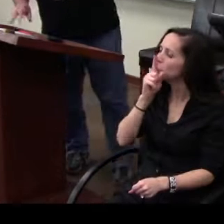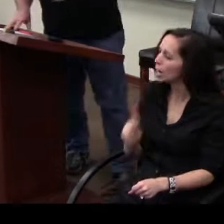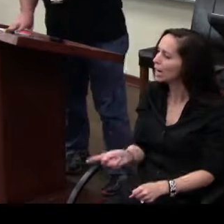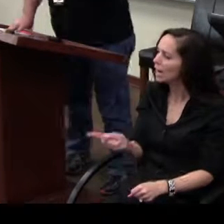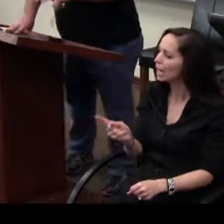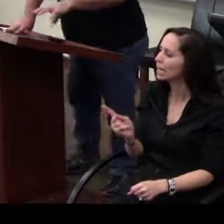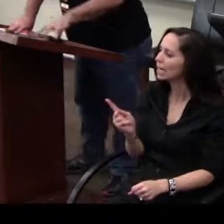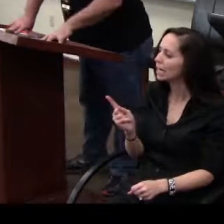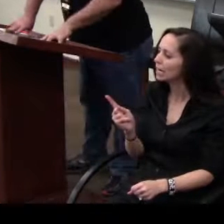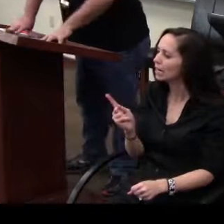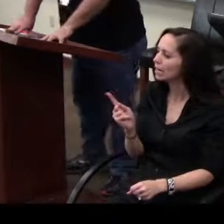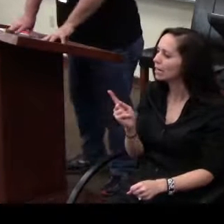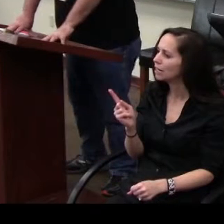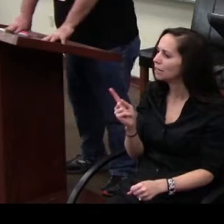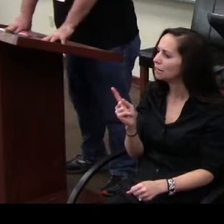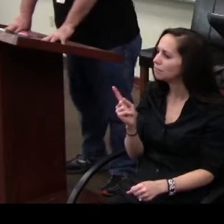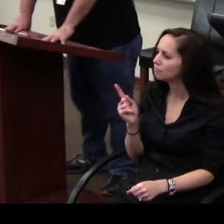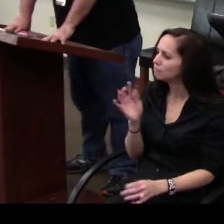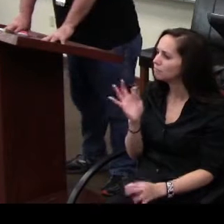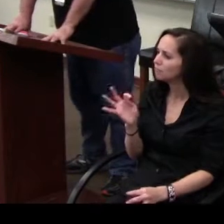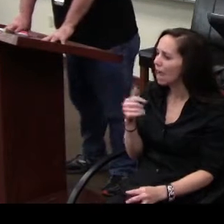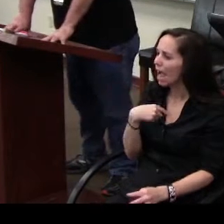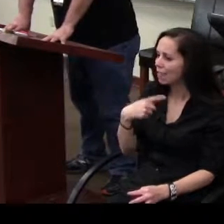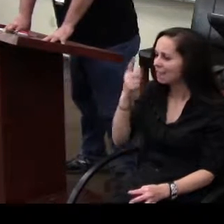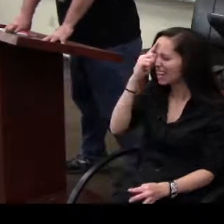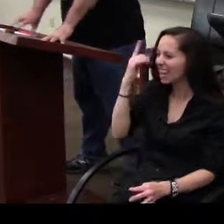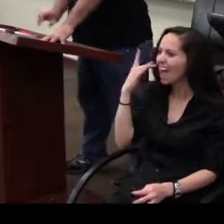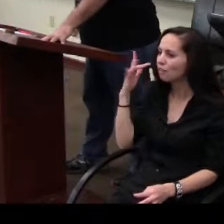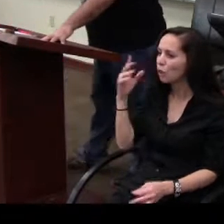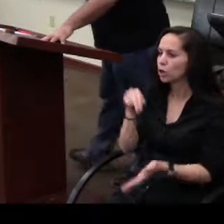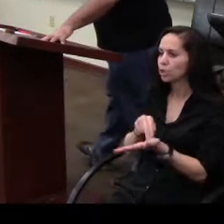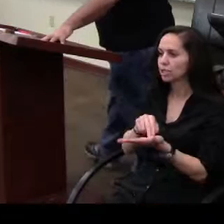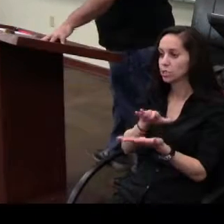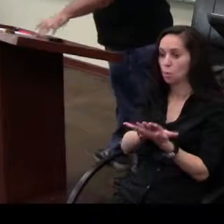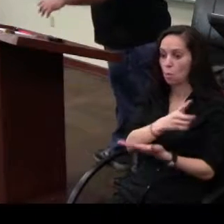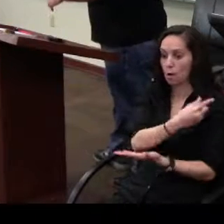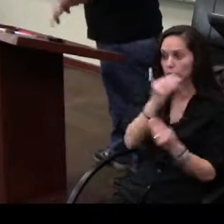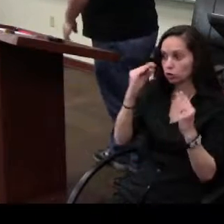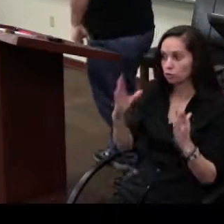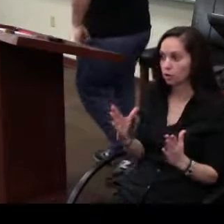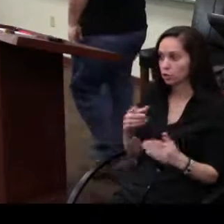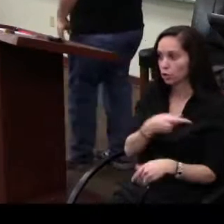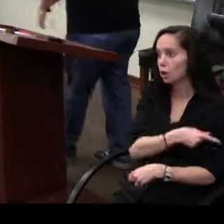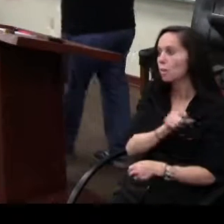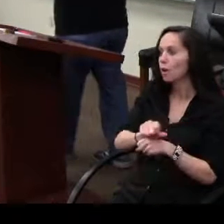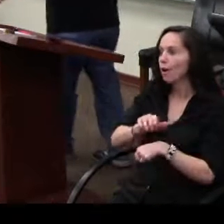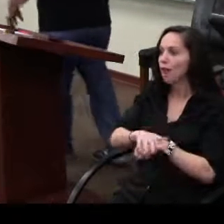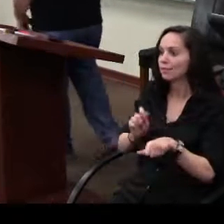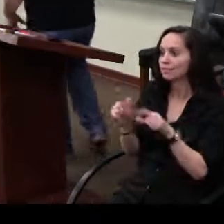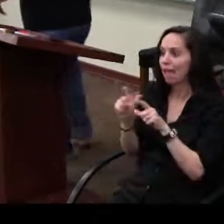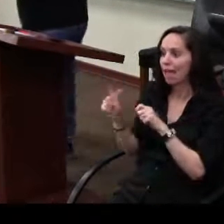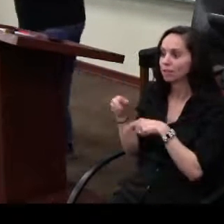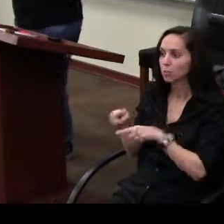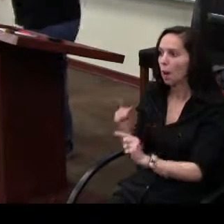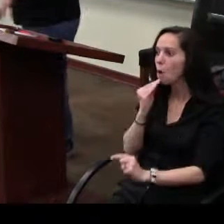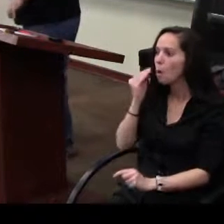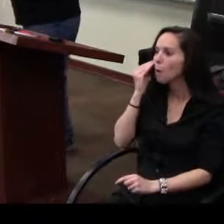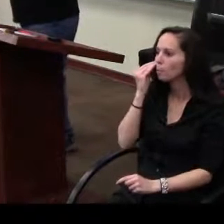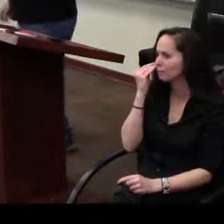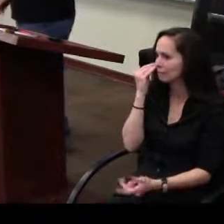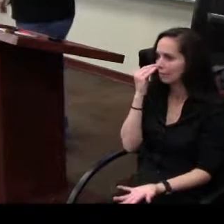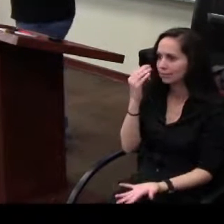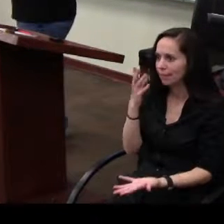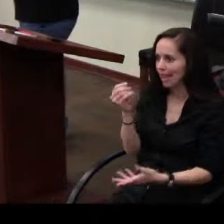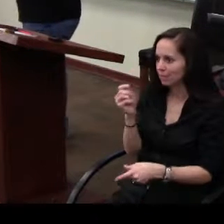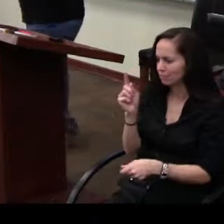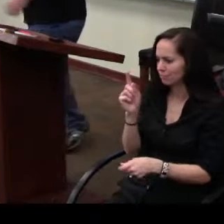a, in California, there was a nursing school. And one of the instructors was working on the slides at home or whatever and ended up